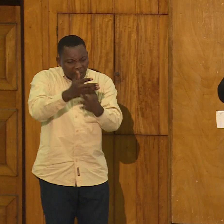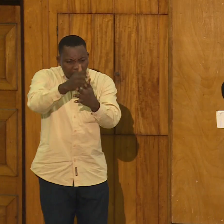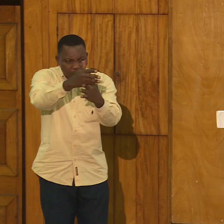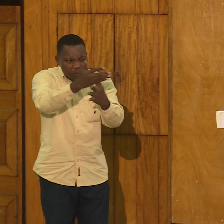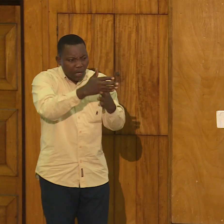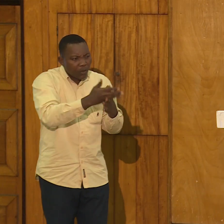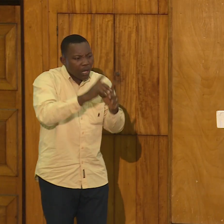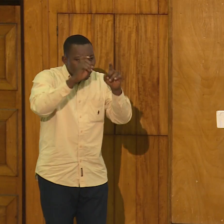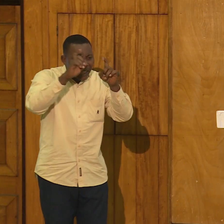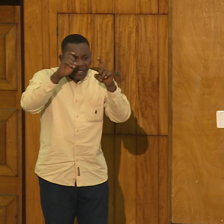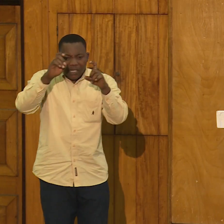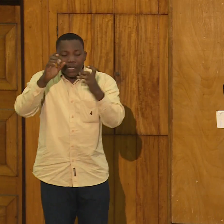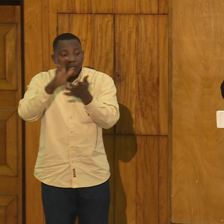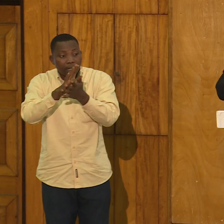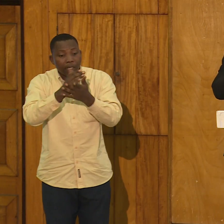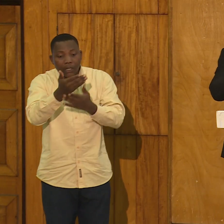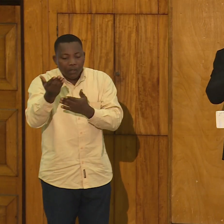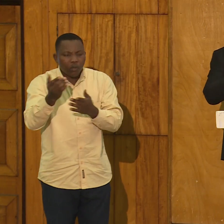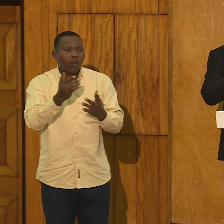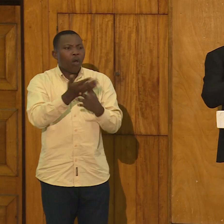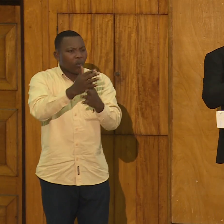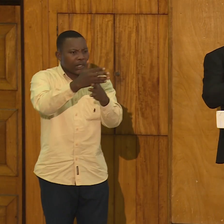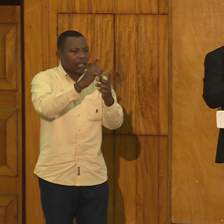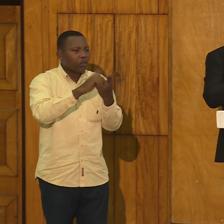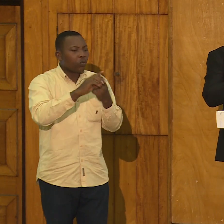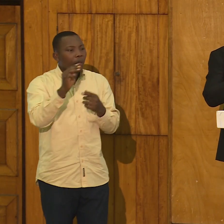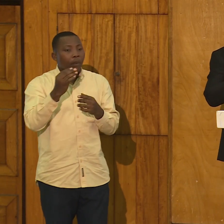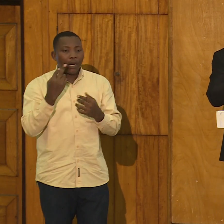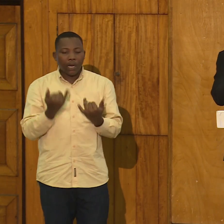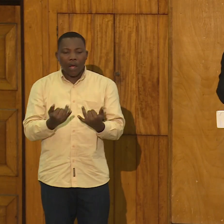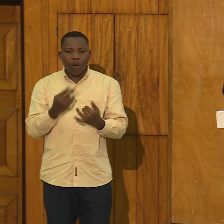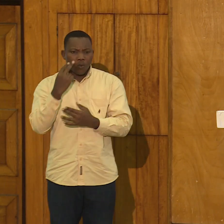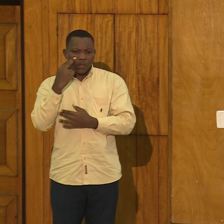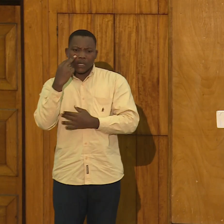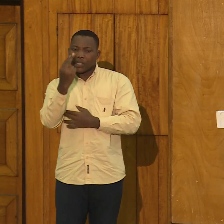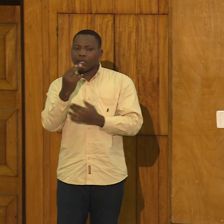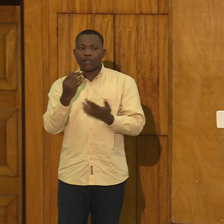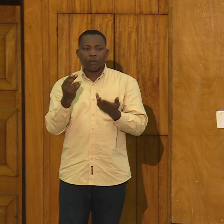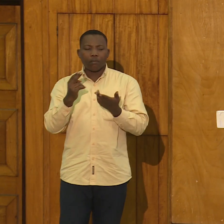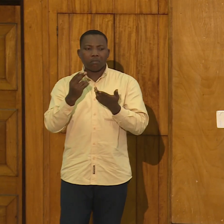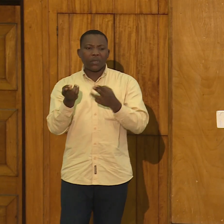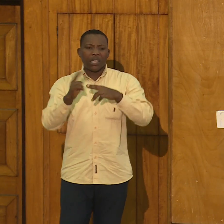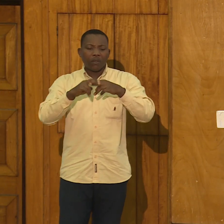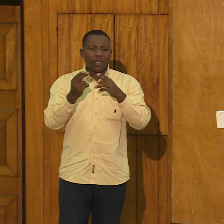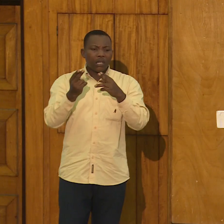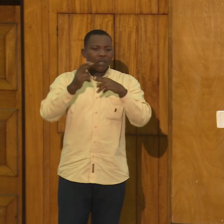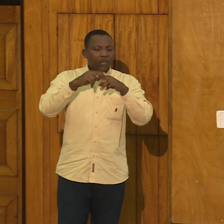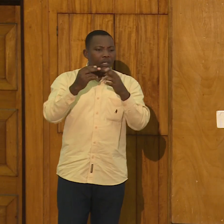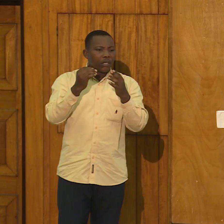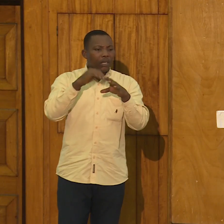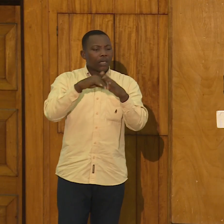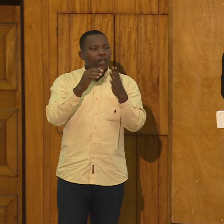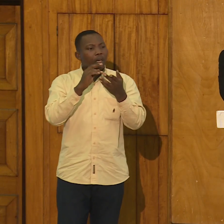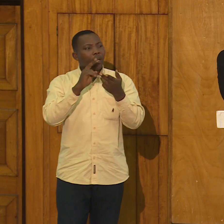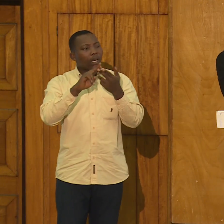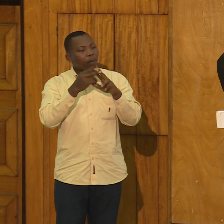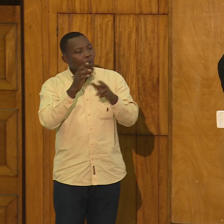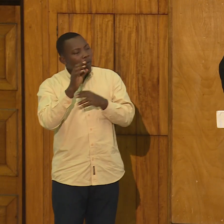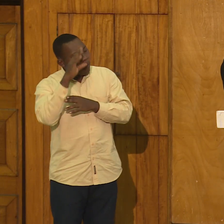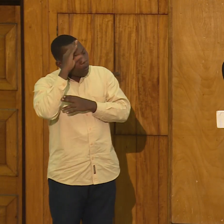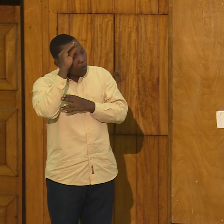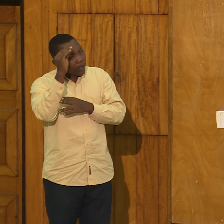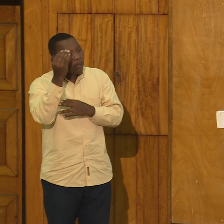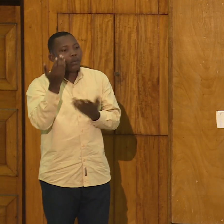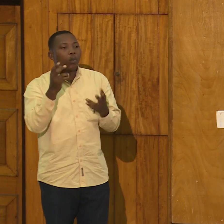actually getting tested, and we've seen an increase in the number of boys who have been tested at entry